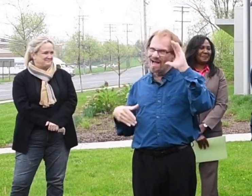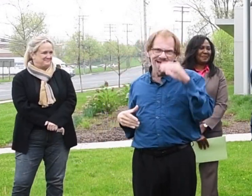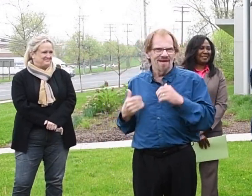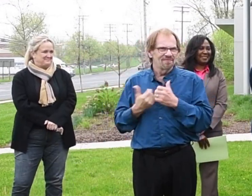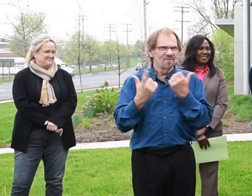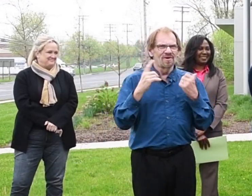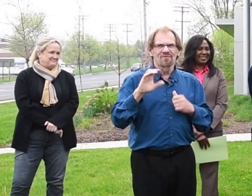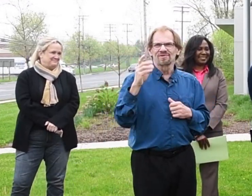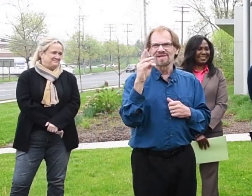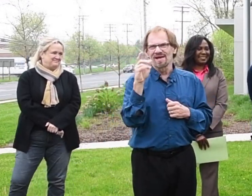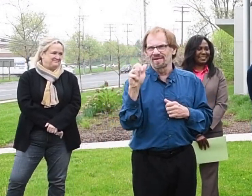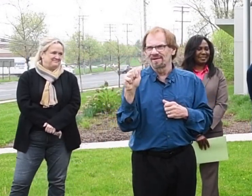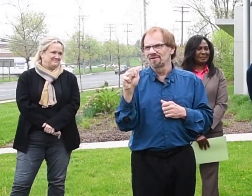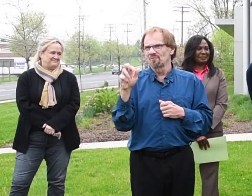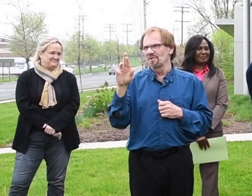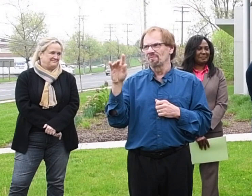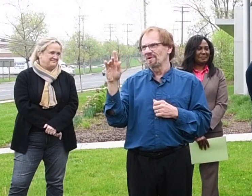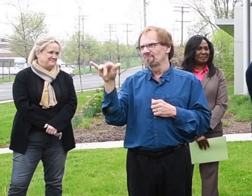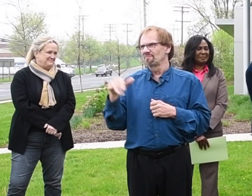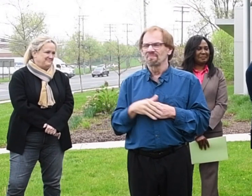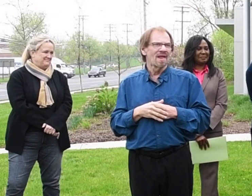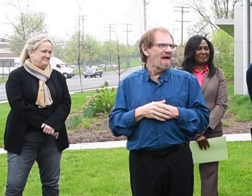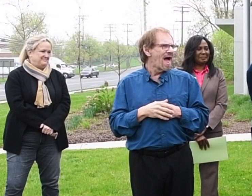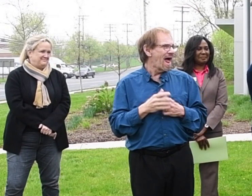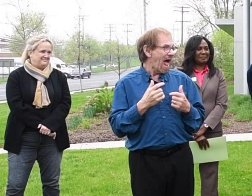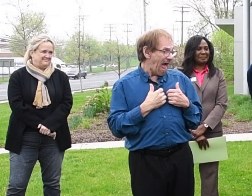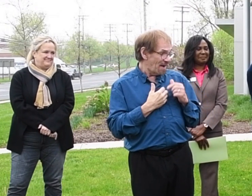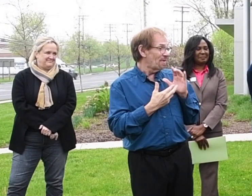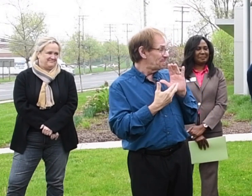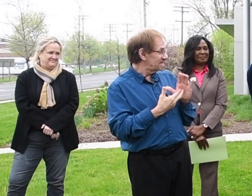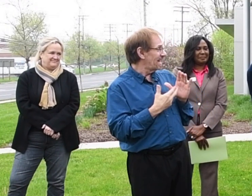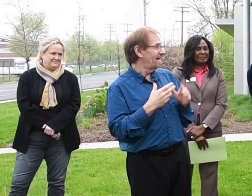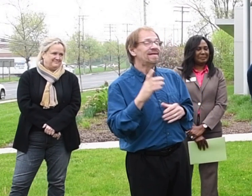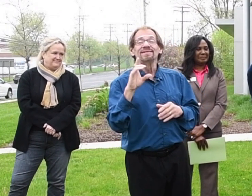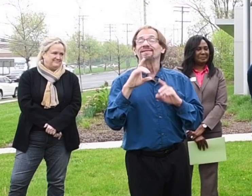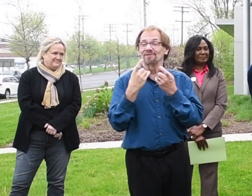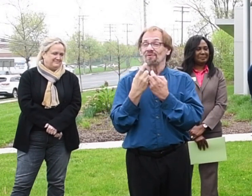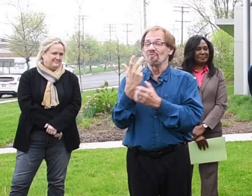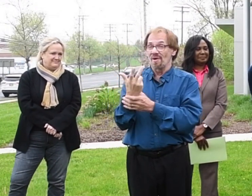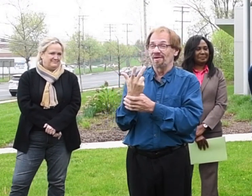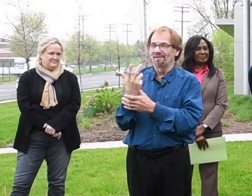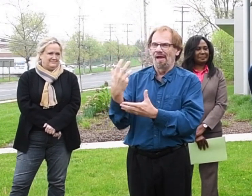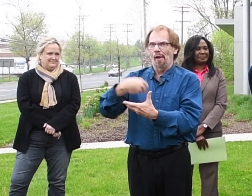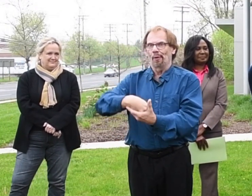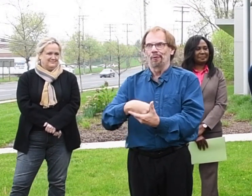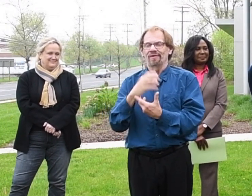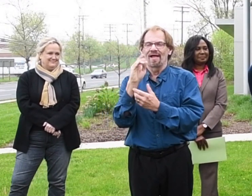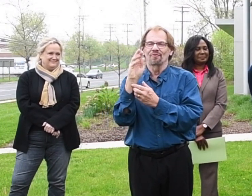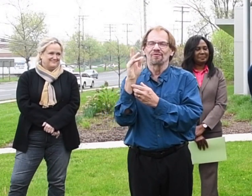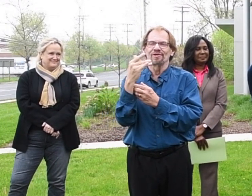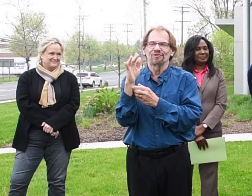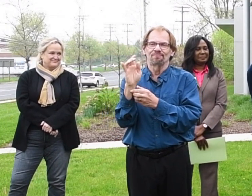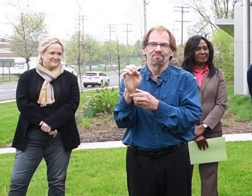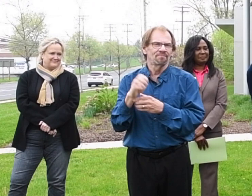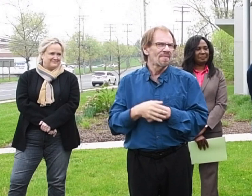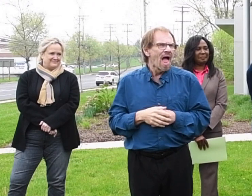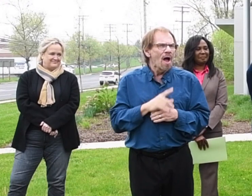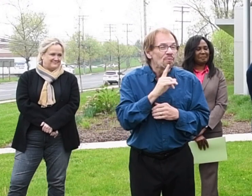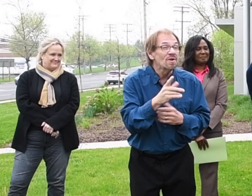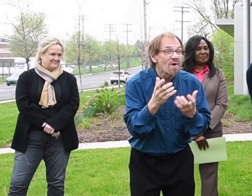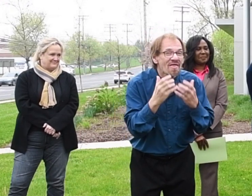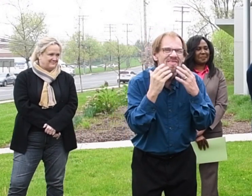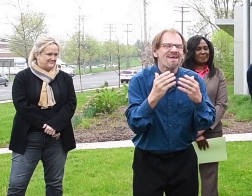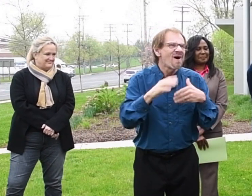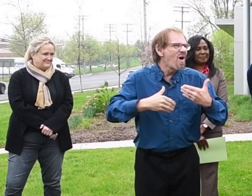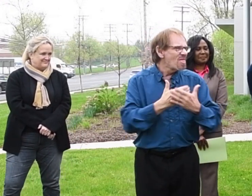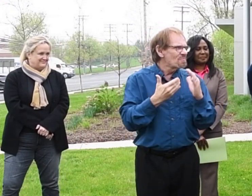I'm Christiana Rigby, and I have the honor of representing District 3, which also includes Elkridge. And I truly want to thank all the partners who are